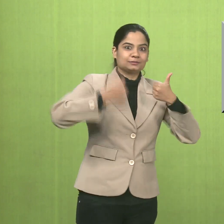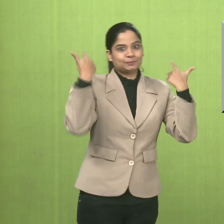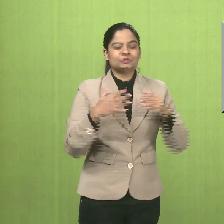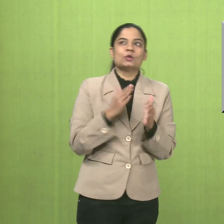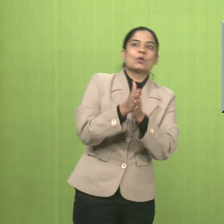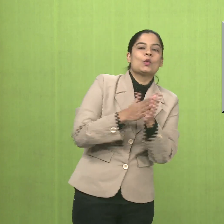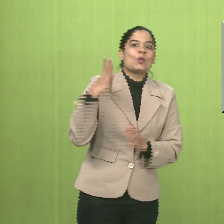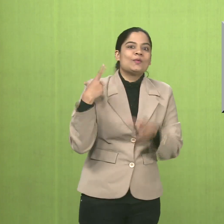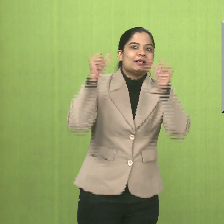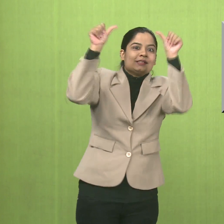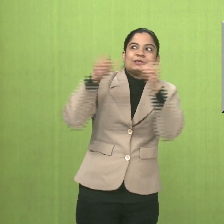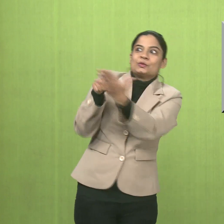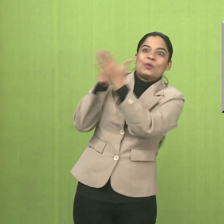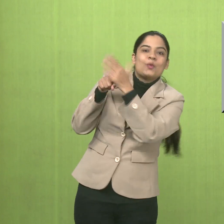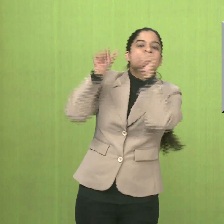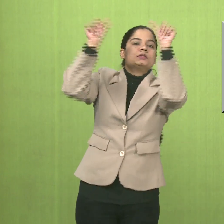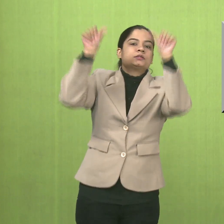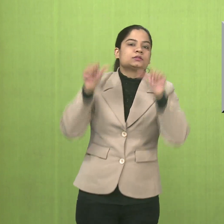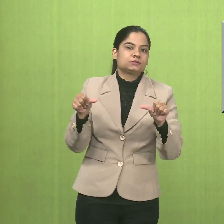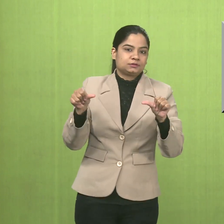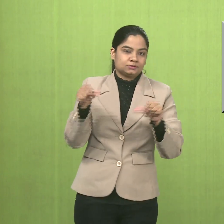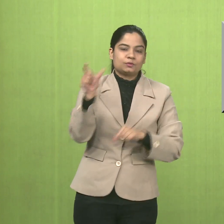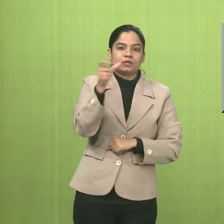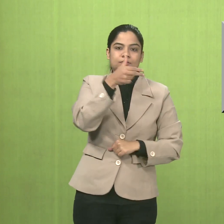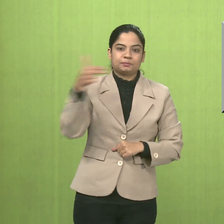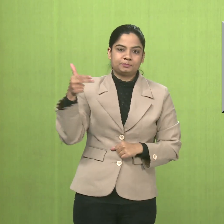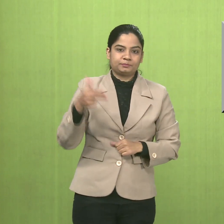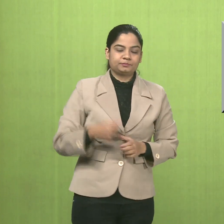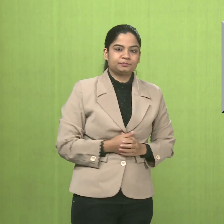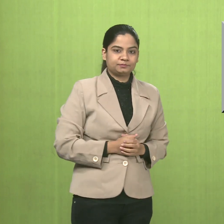that means the consequence or an outcome is called a result.